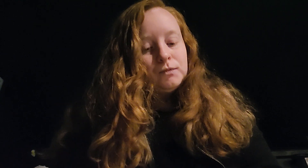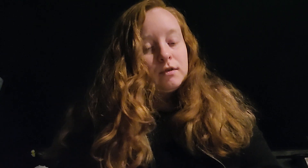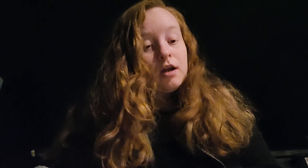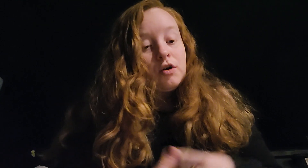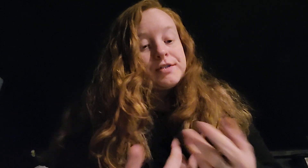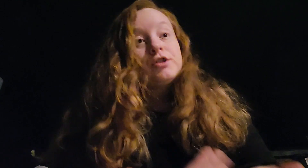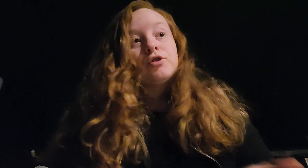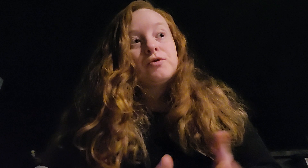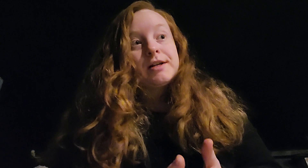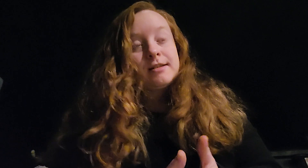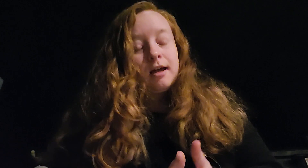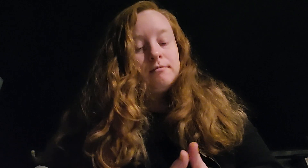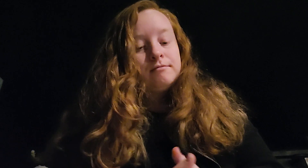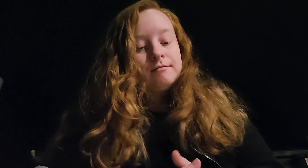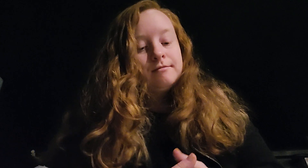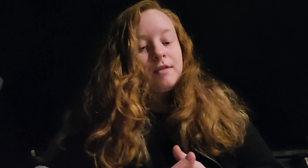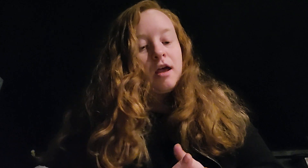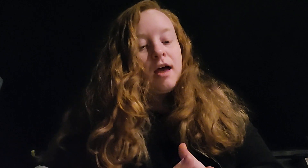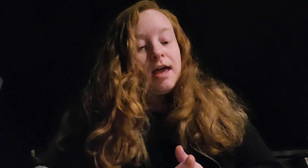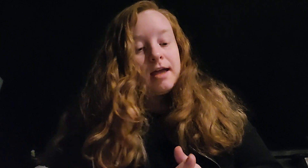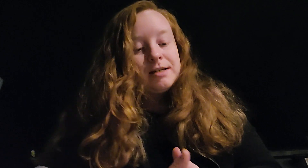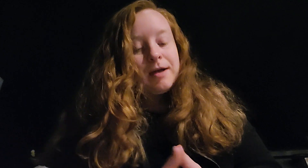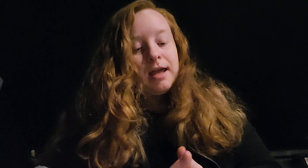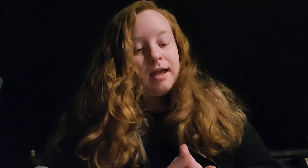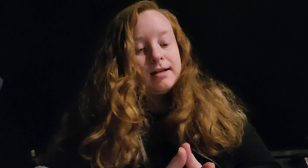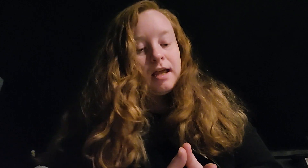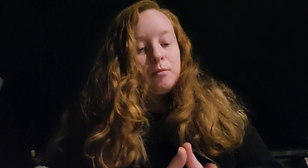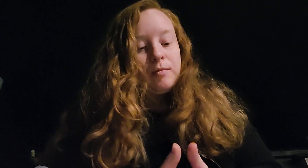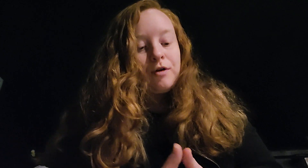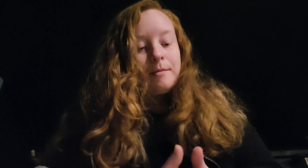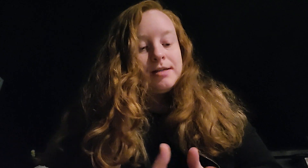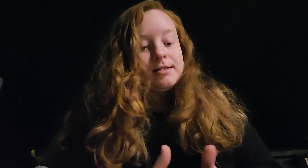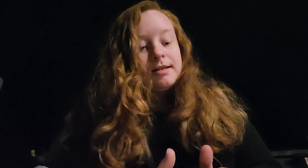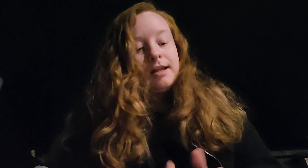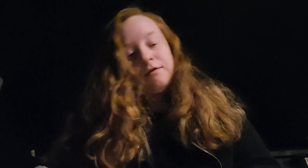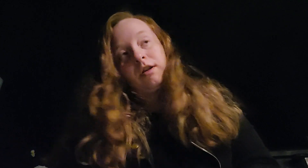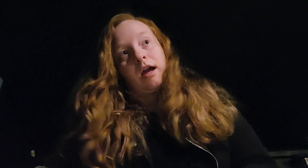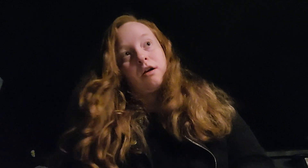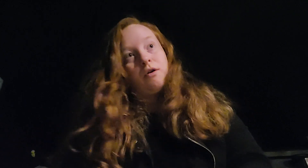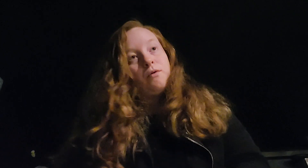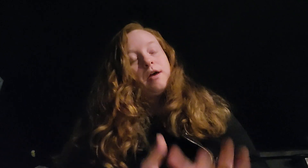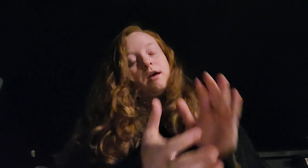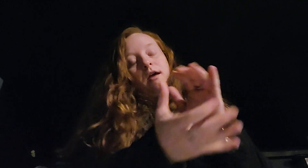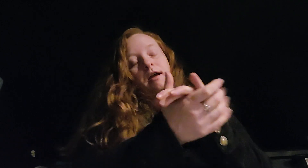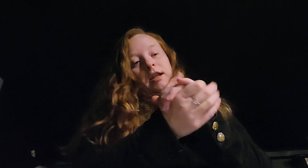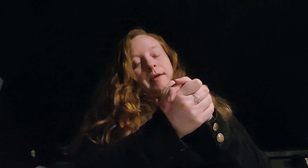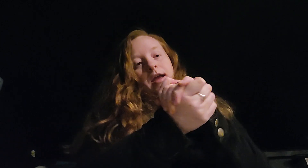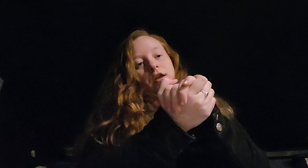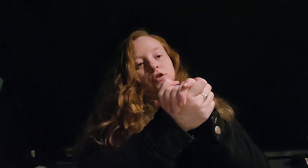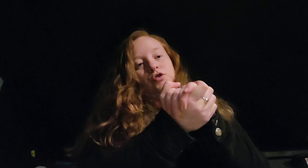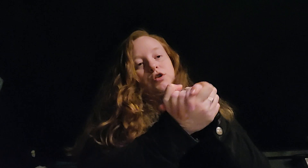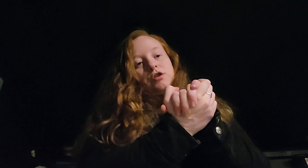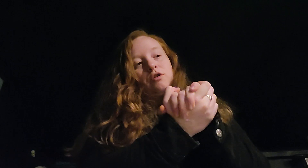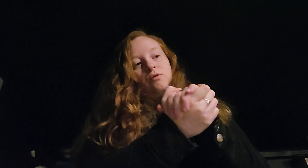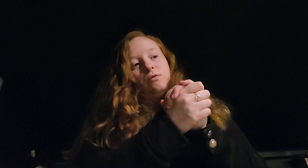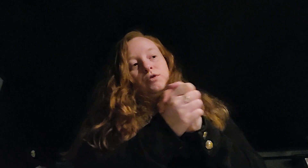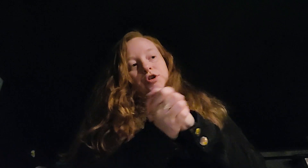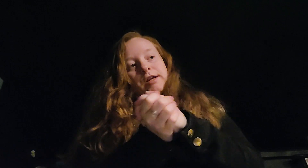Then it goes into the chorus again. Hand in my hand, and we promise to never let go. Hand in my hand, you're just going to hold your